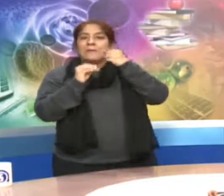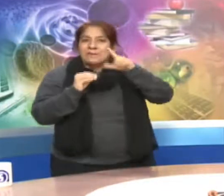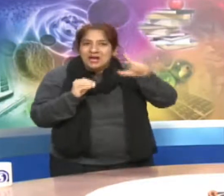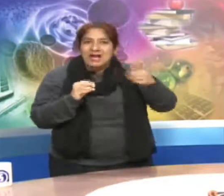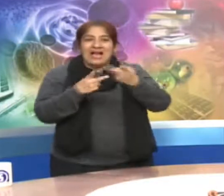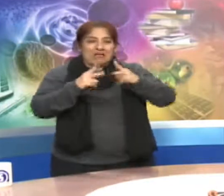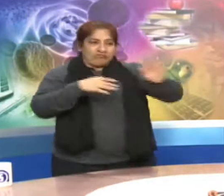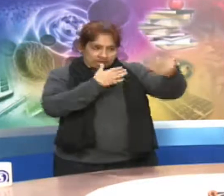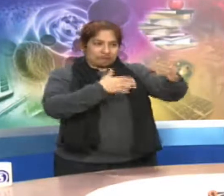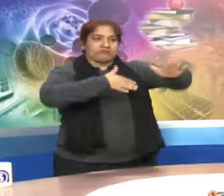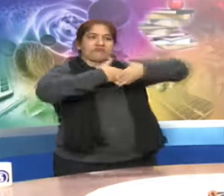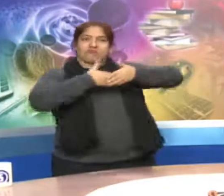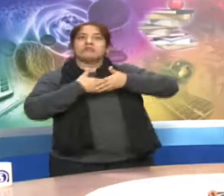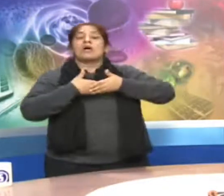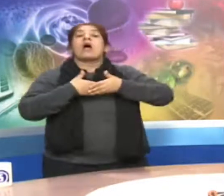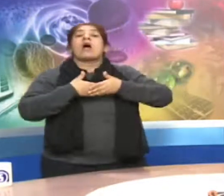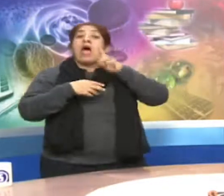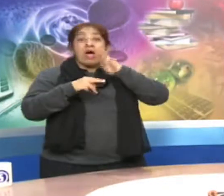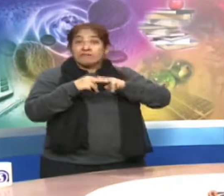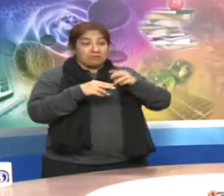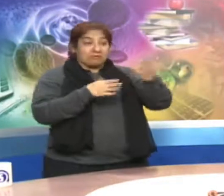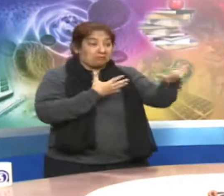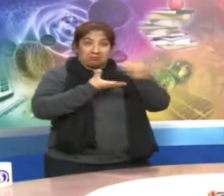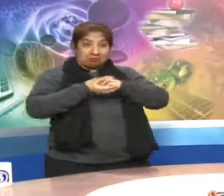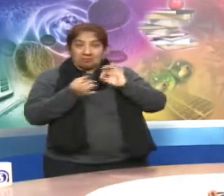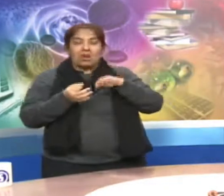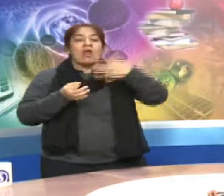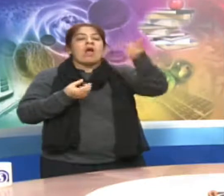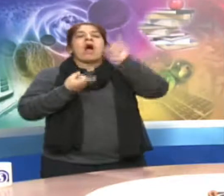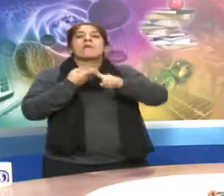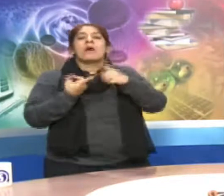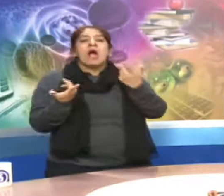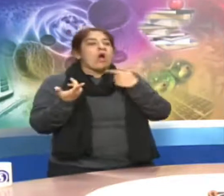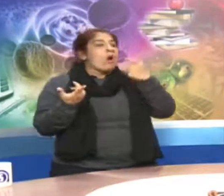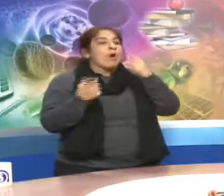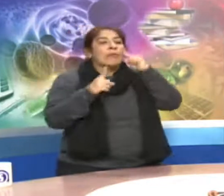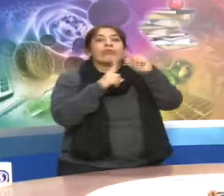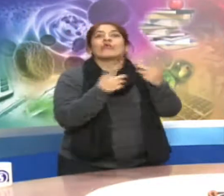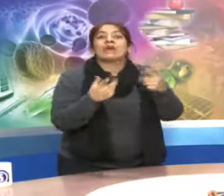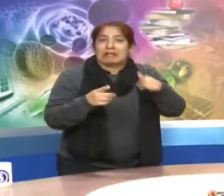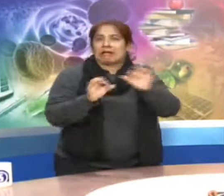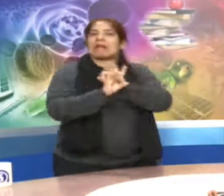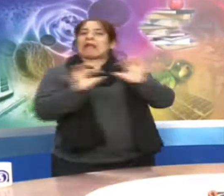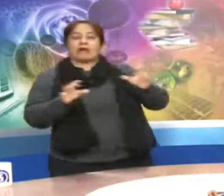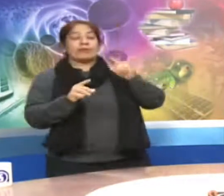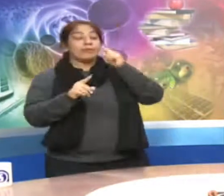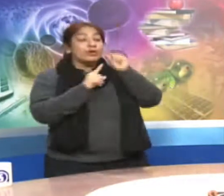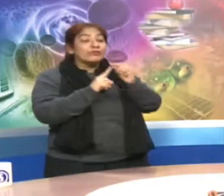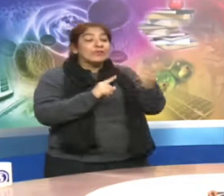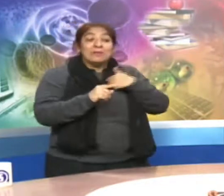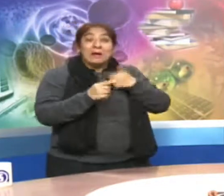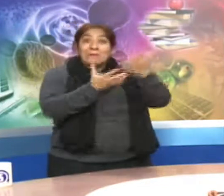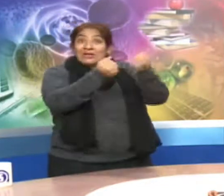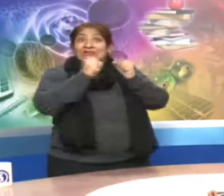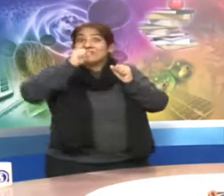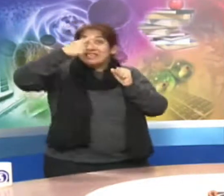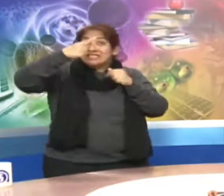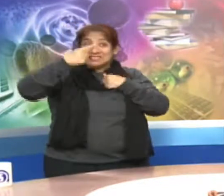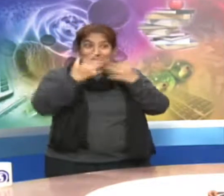Second is collect proof of the transaction. Whenever you make a transaction, always collect its proof. You should always be prepared with